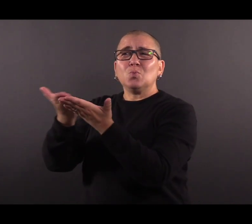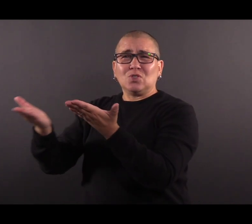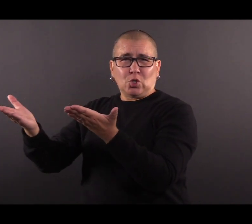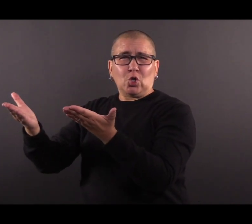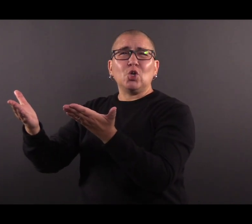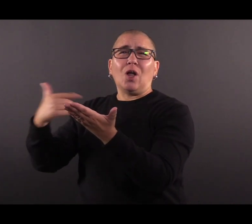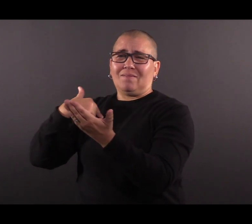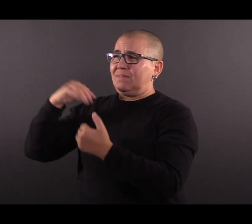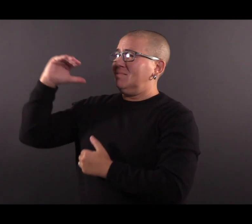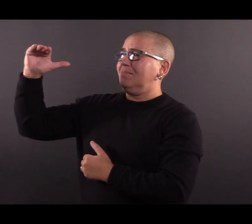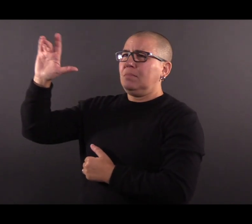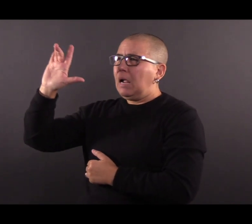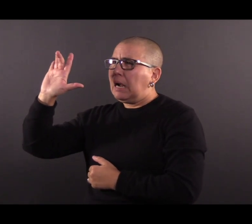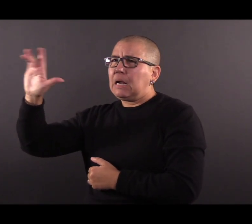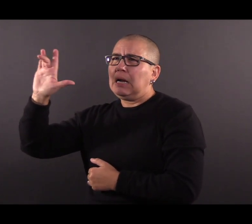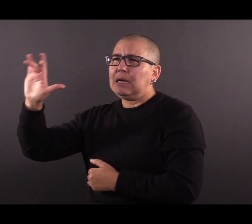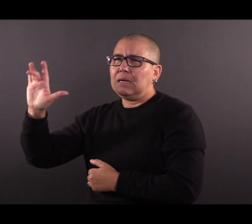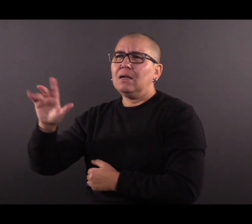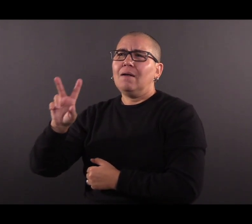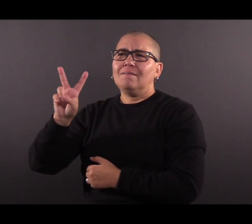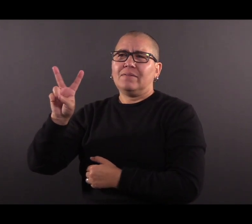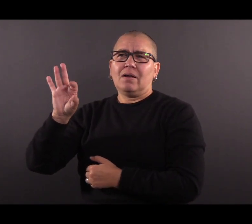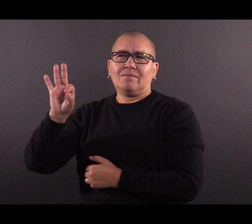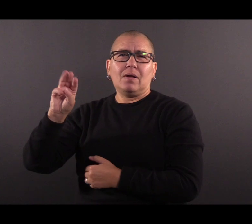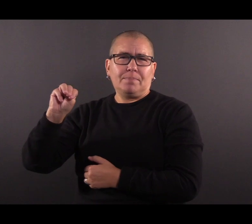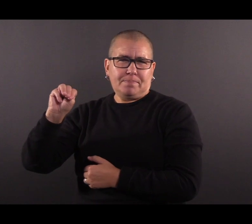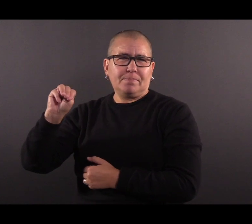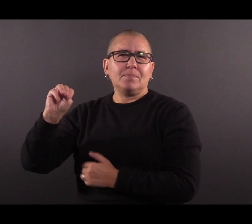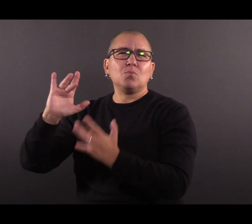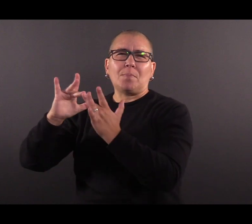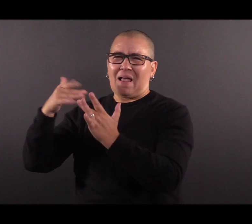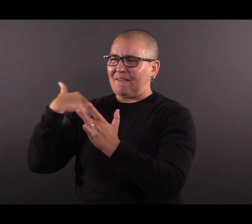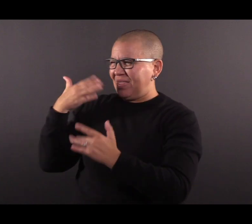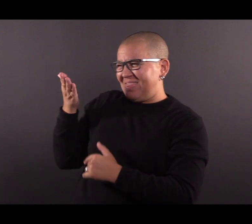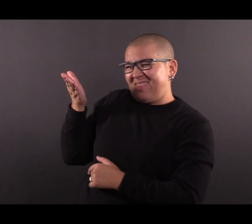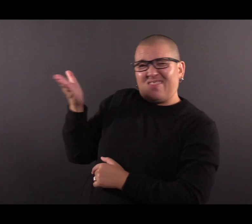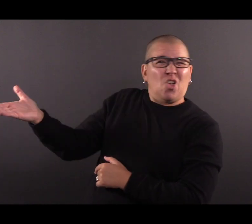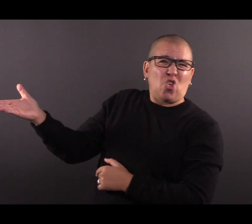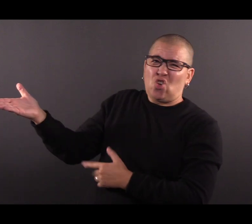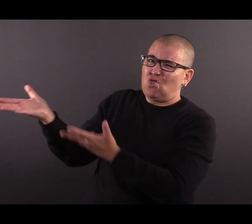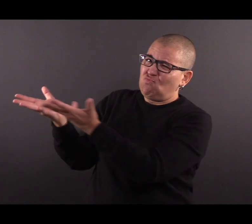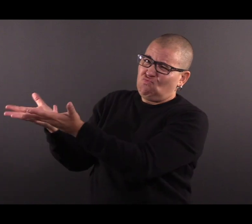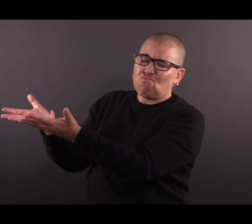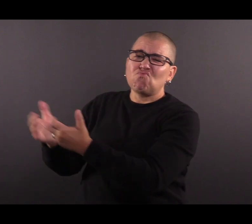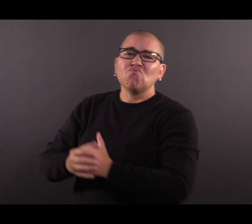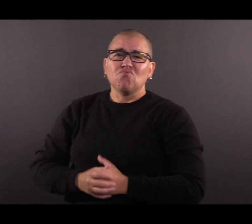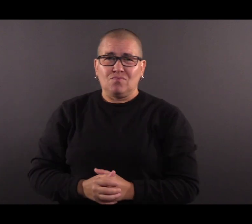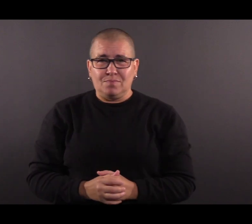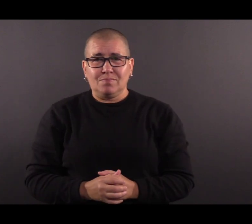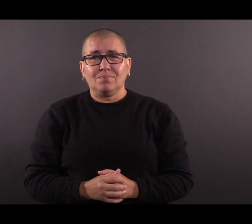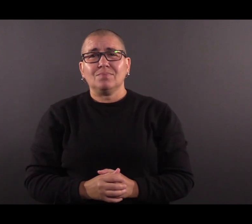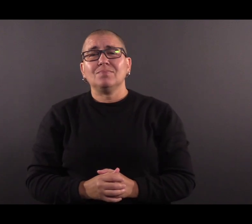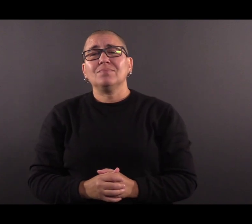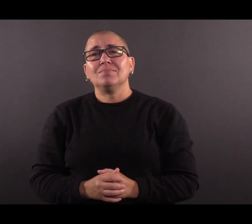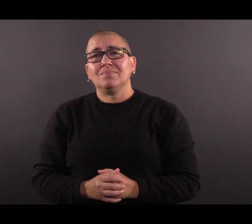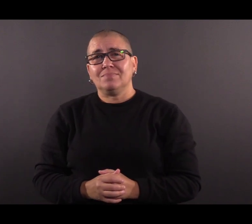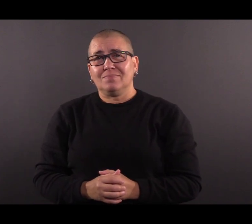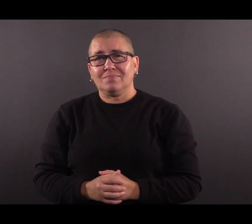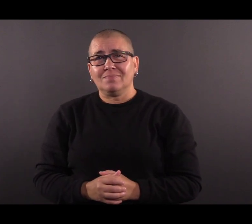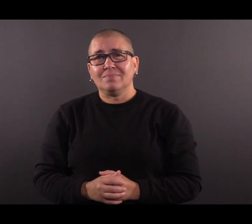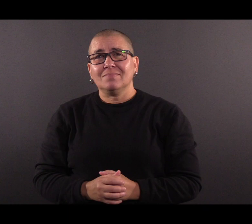assistance providers, please visit the resource page connected to this webinar, located on the Violence Free Minnesota website.